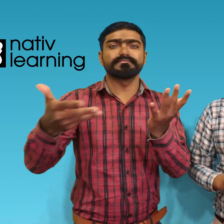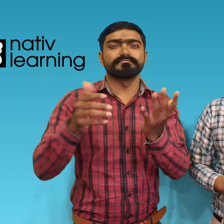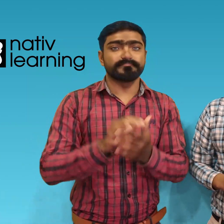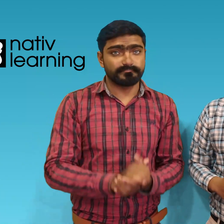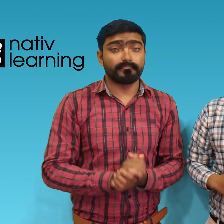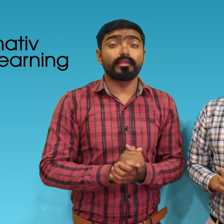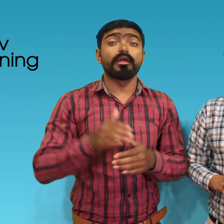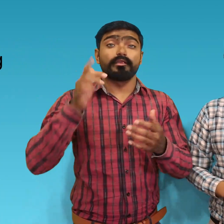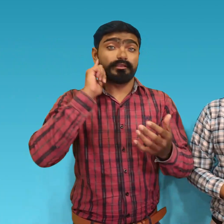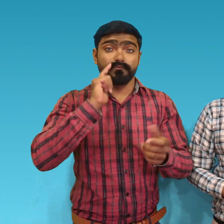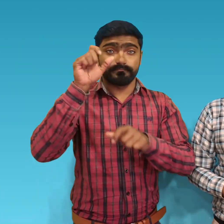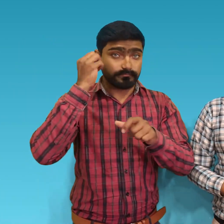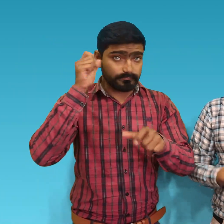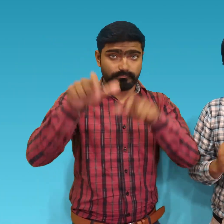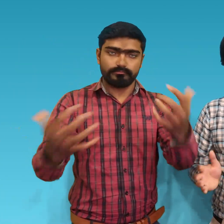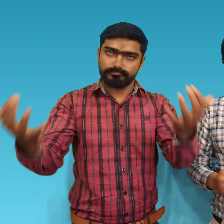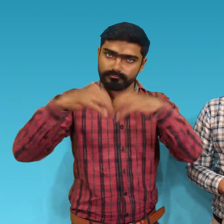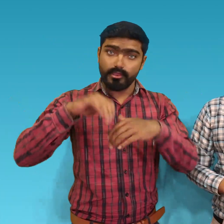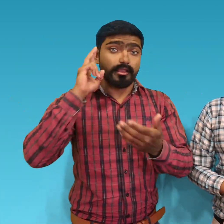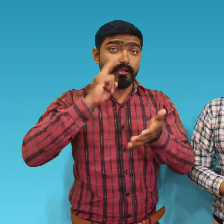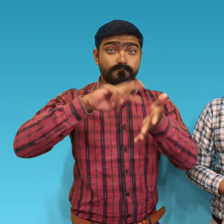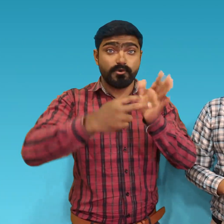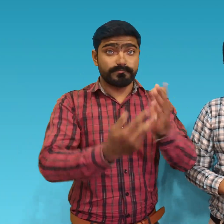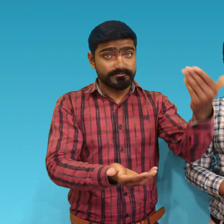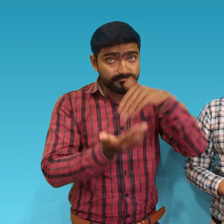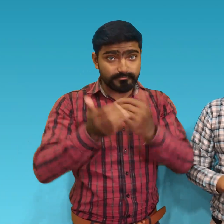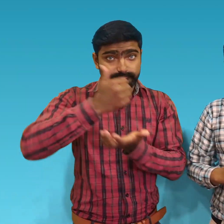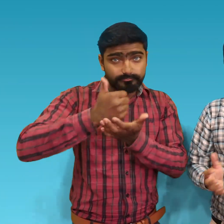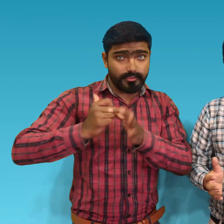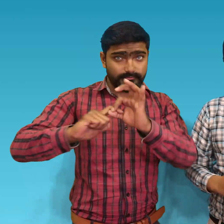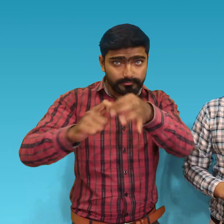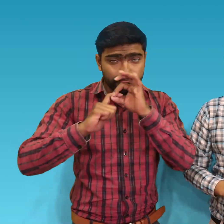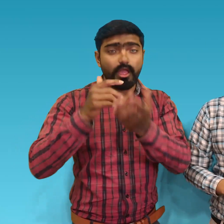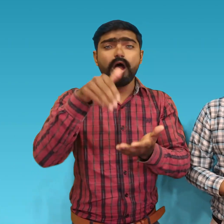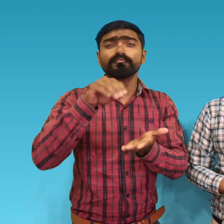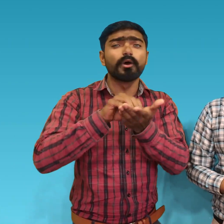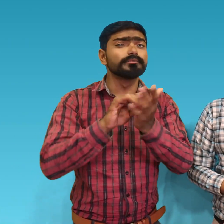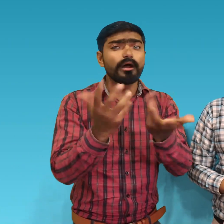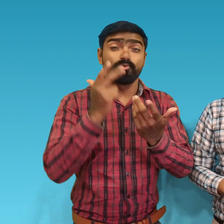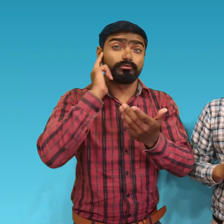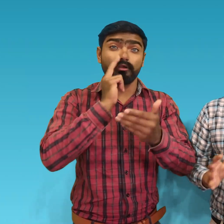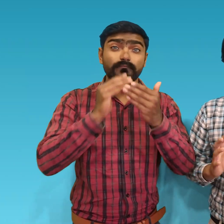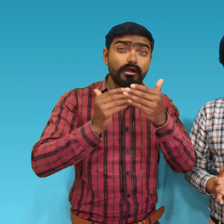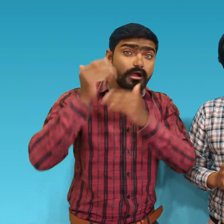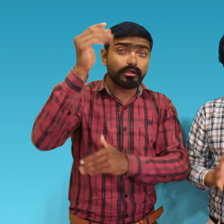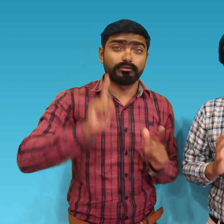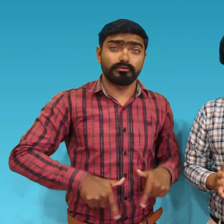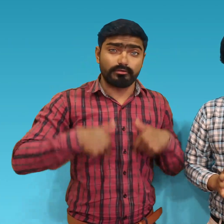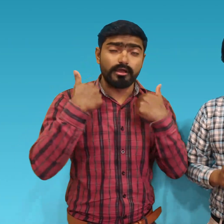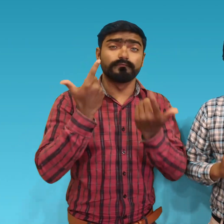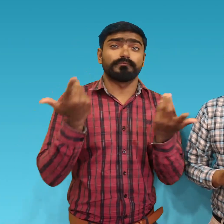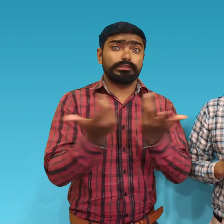sign language accessibility. On this day, you would get to interact with deaf individuals and hear their stories of why sign language